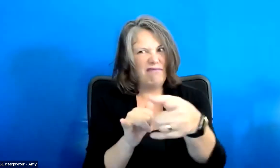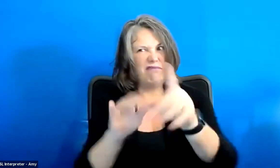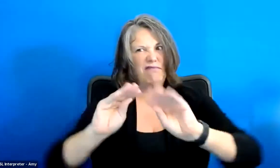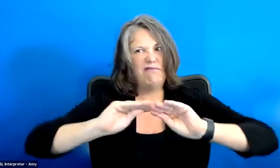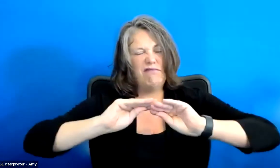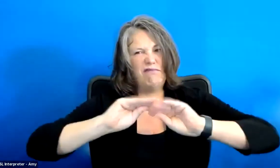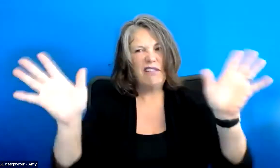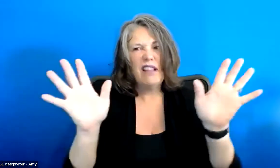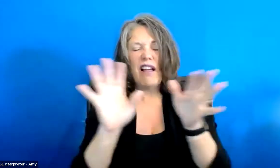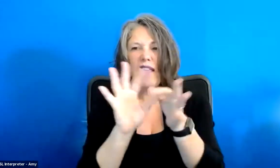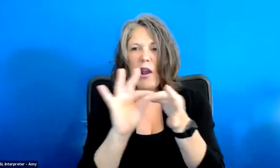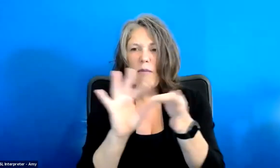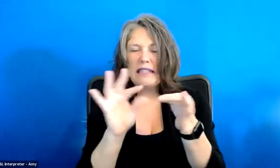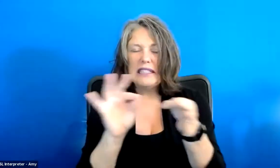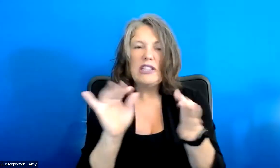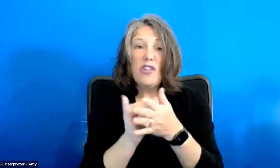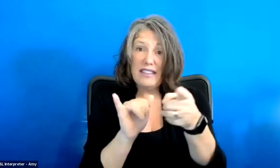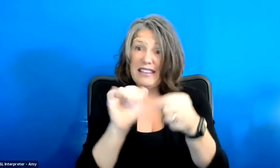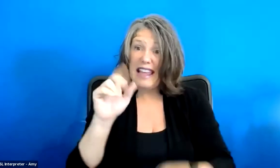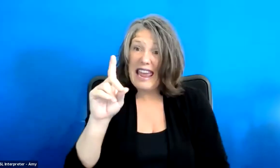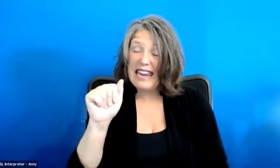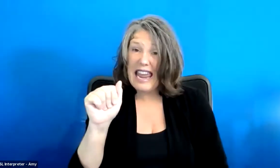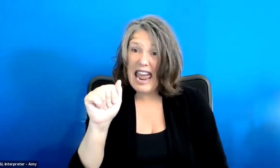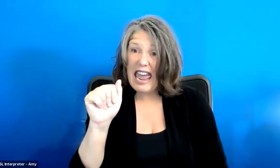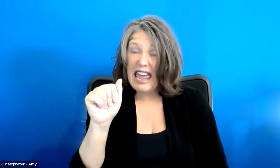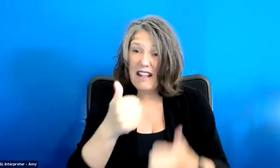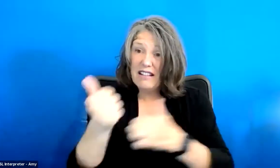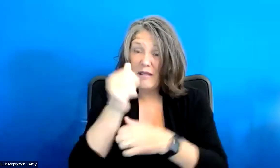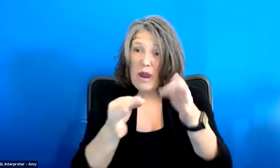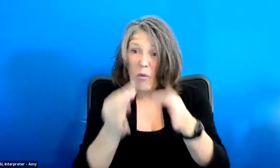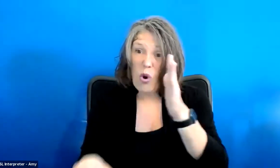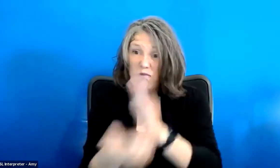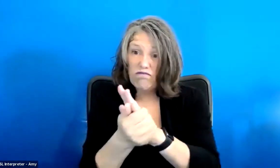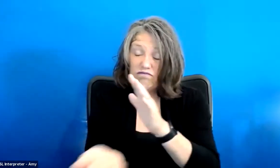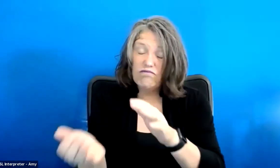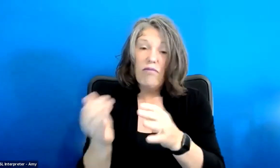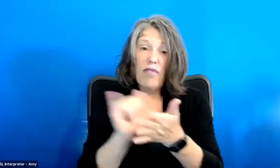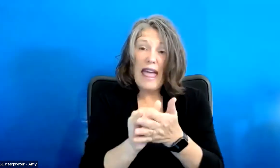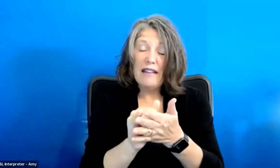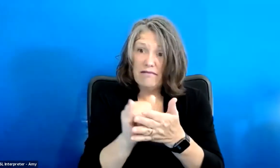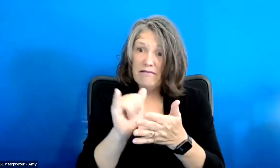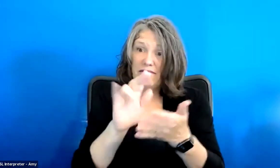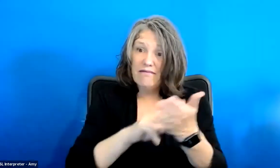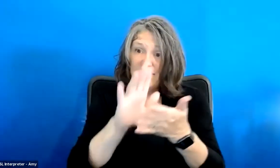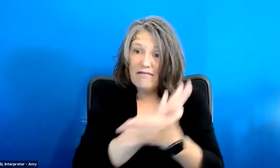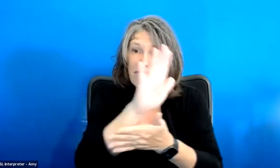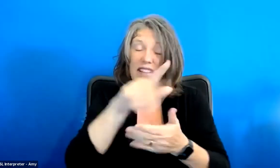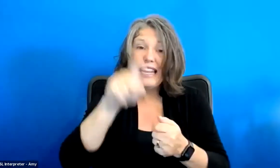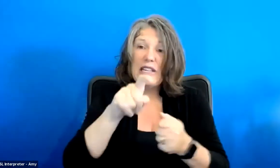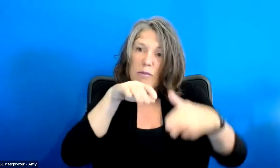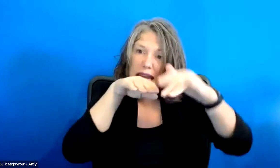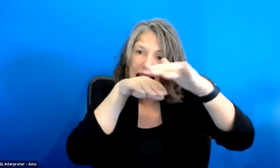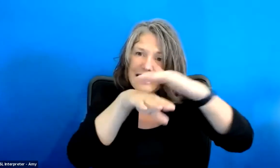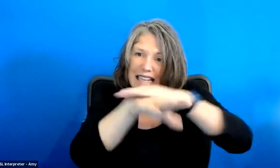It's in the ADA. They stuck it in the Amendments Act that higher ed needs to be